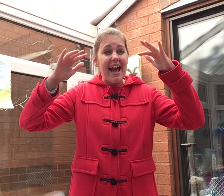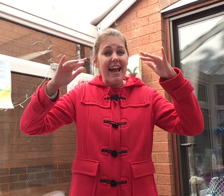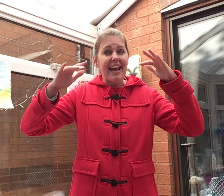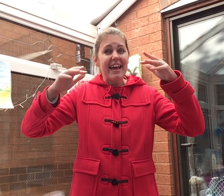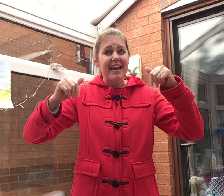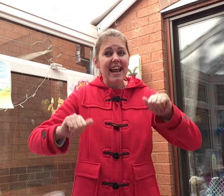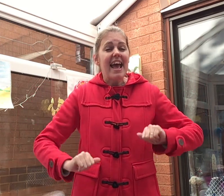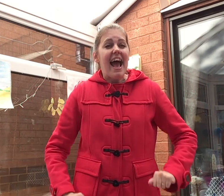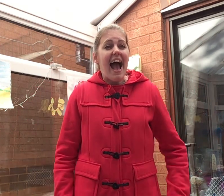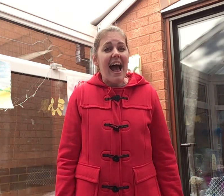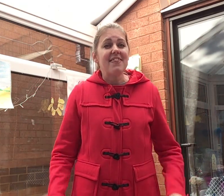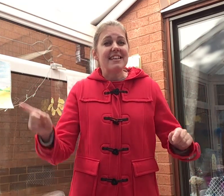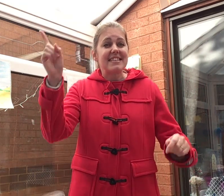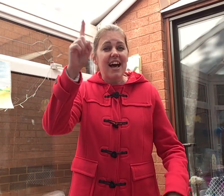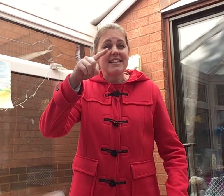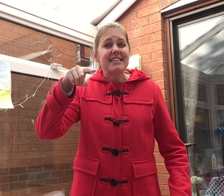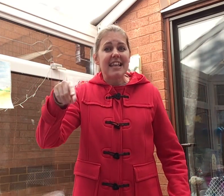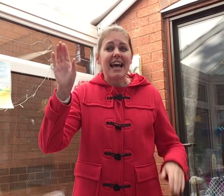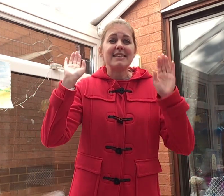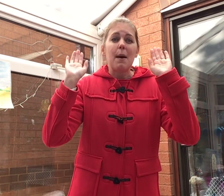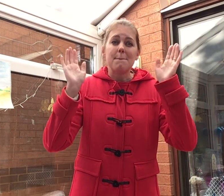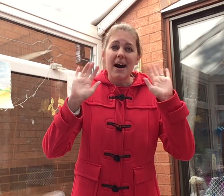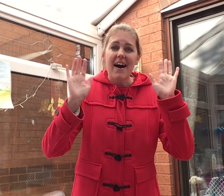and the sun says bye.